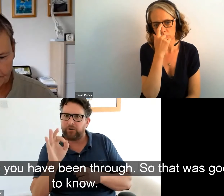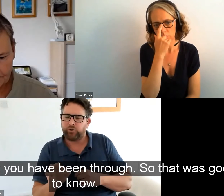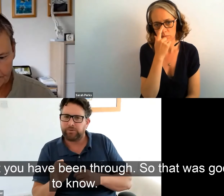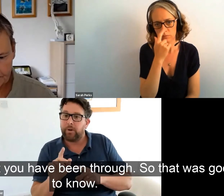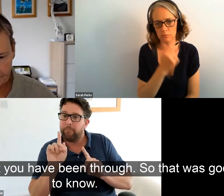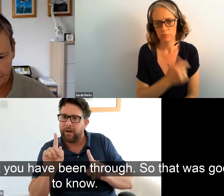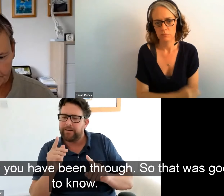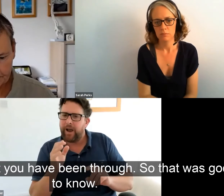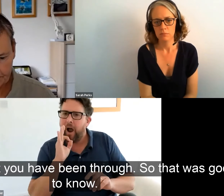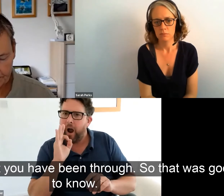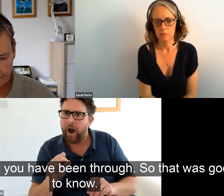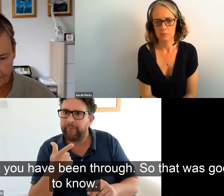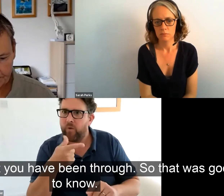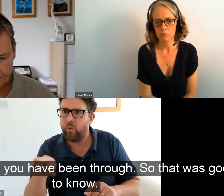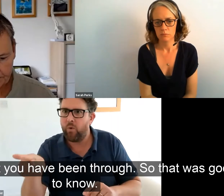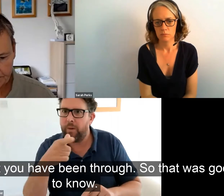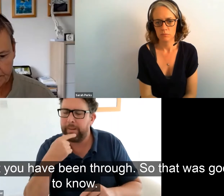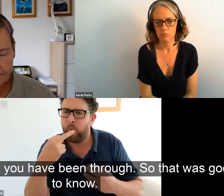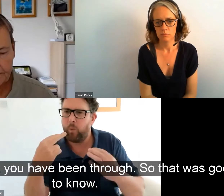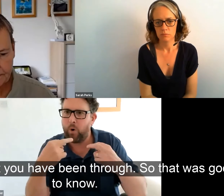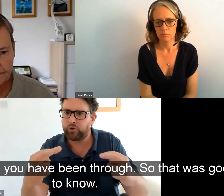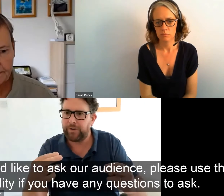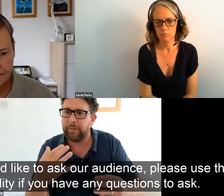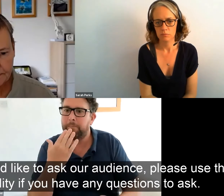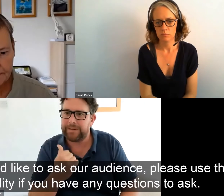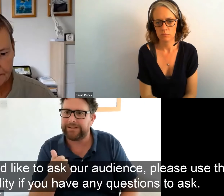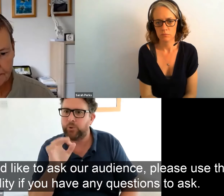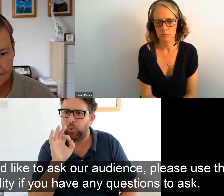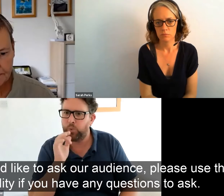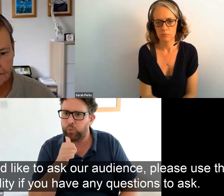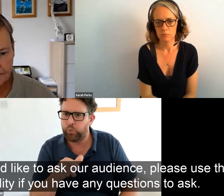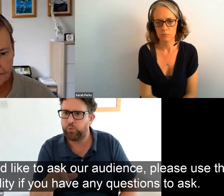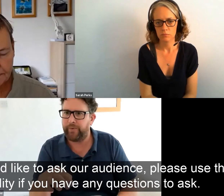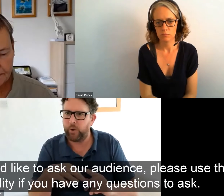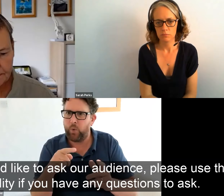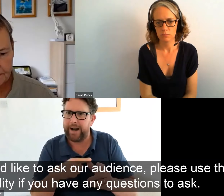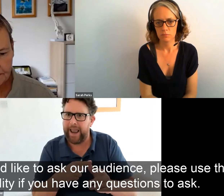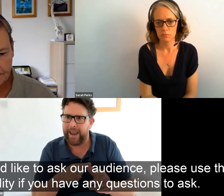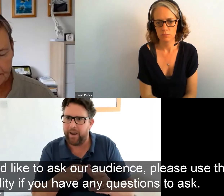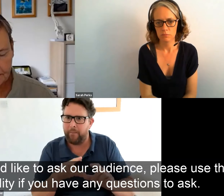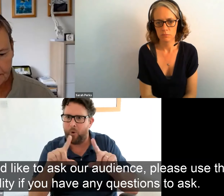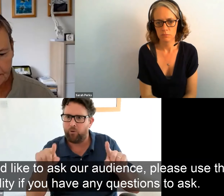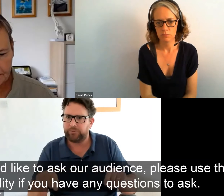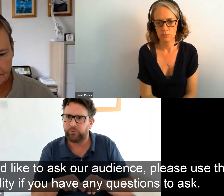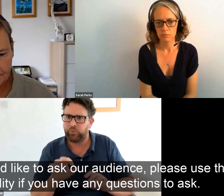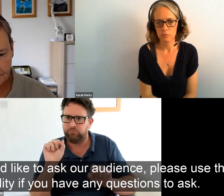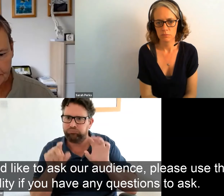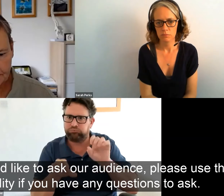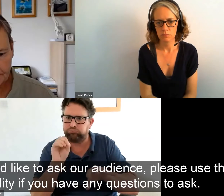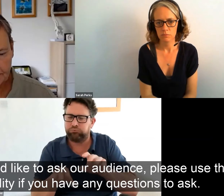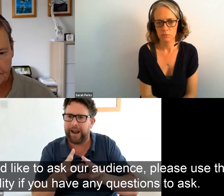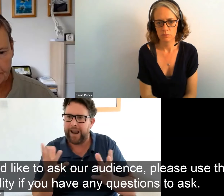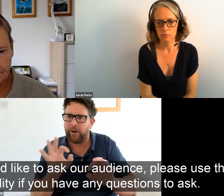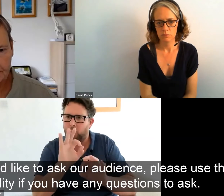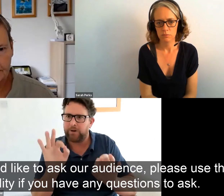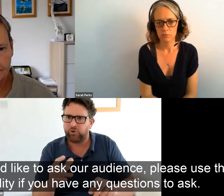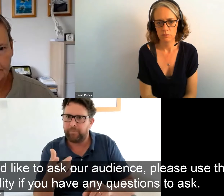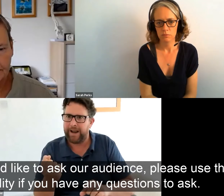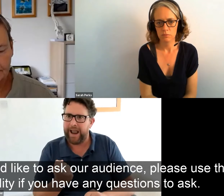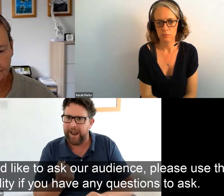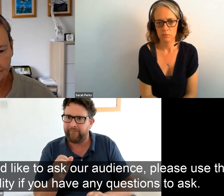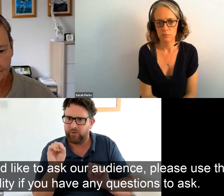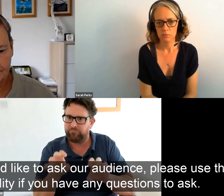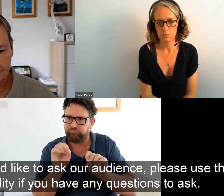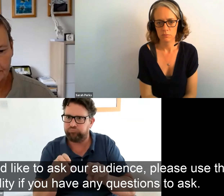through. So that was good to know. Now, I would like to ask our audience, please use the